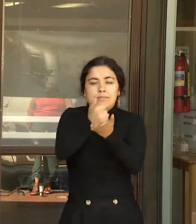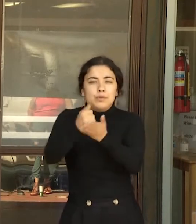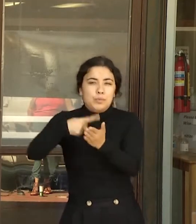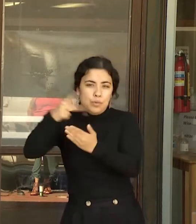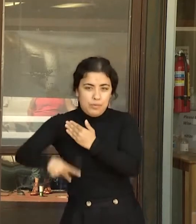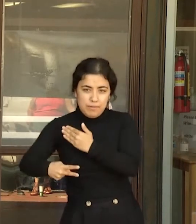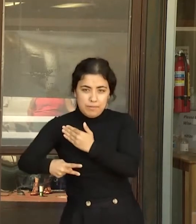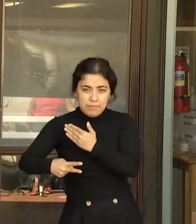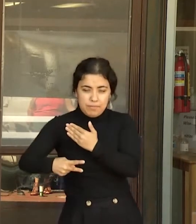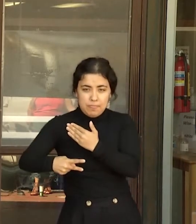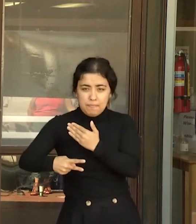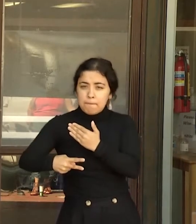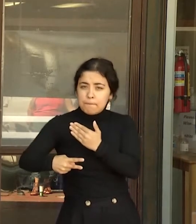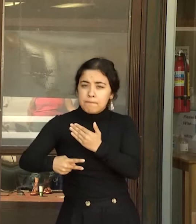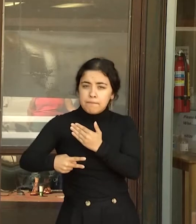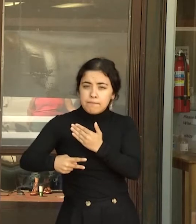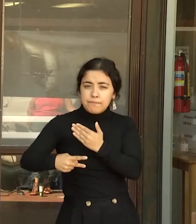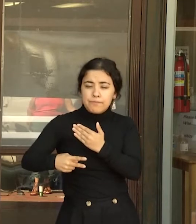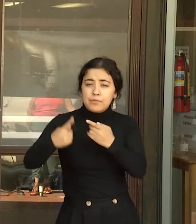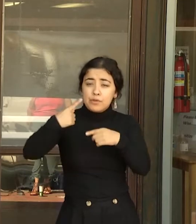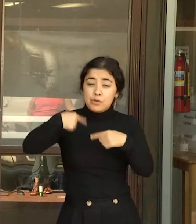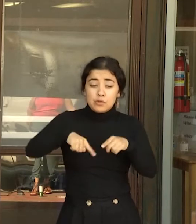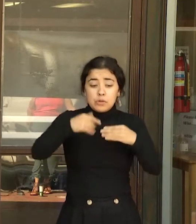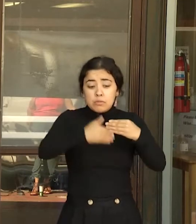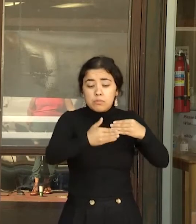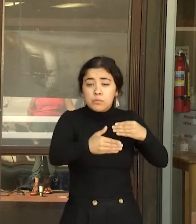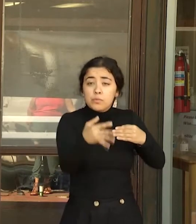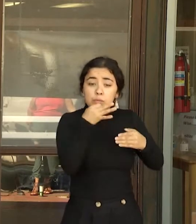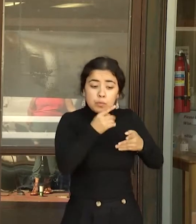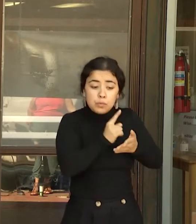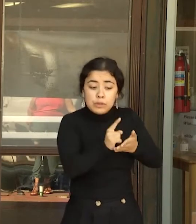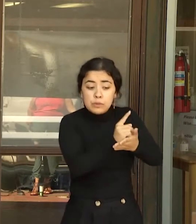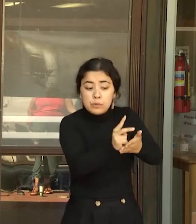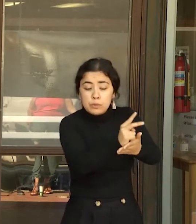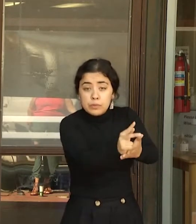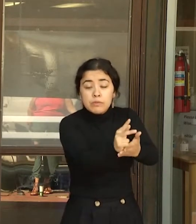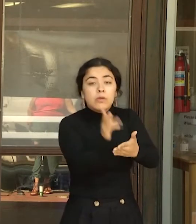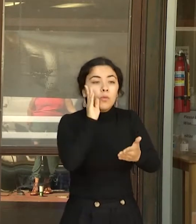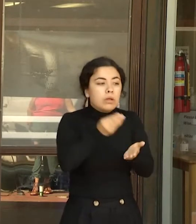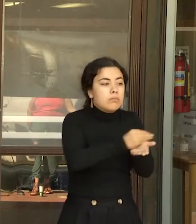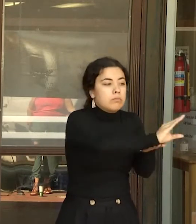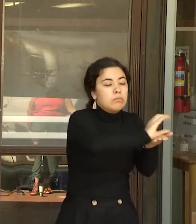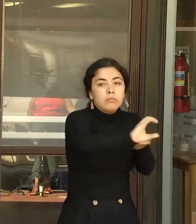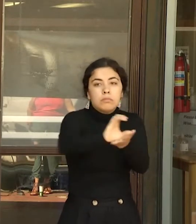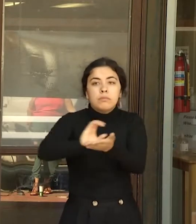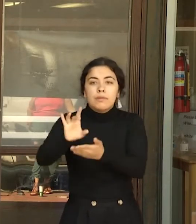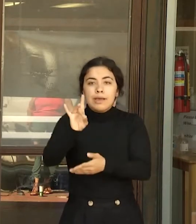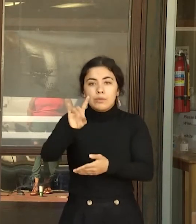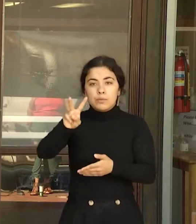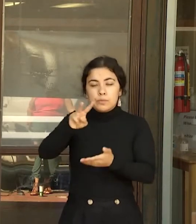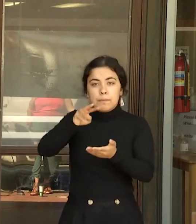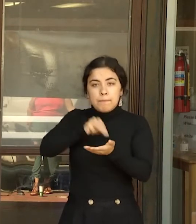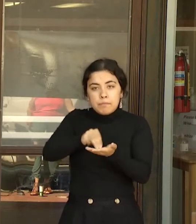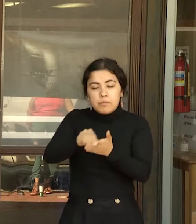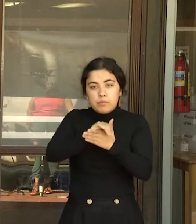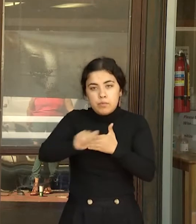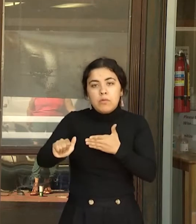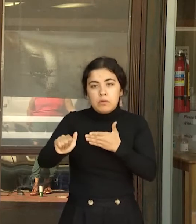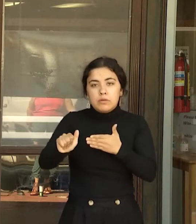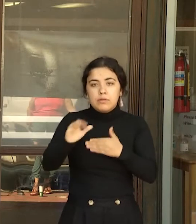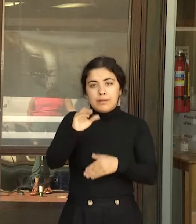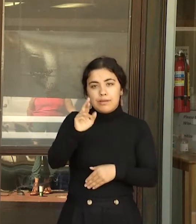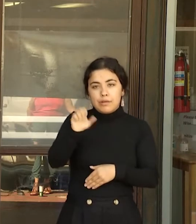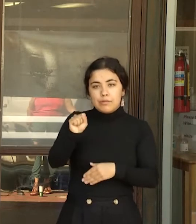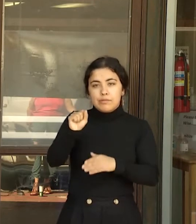new initiatives we will launch during the coming weeks to distribute $82 million in CARES Act funding. We prioritized